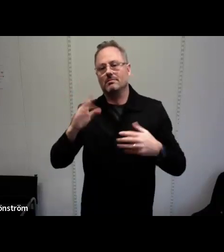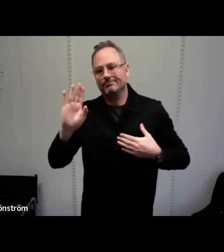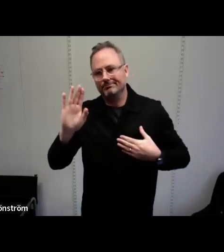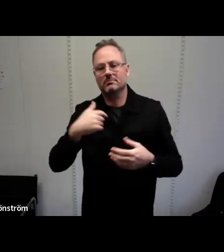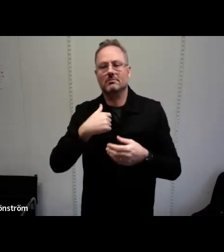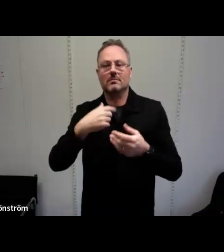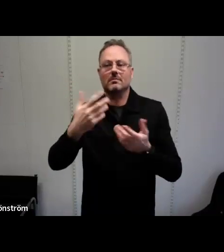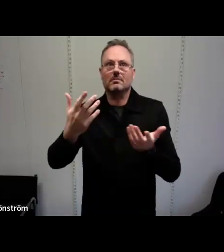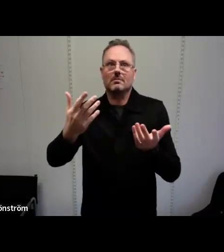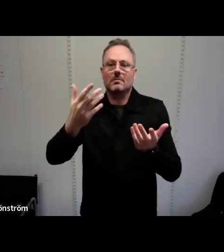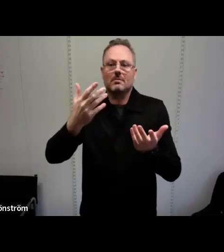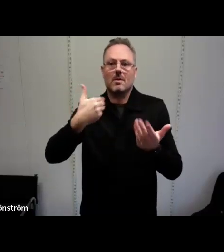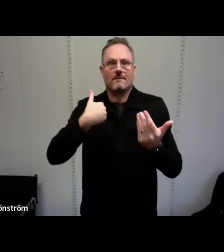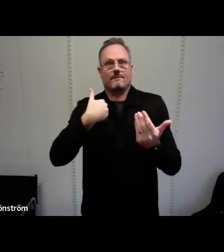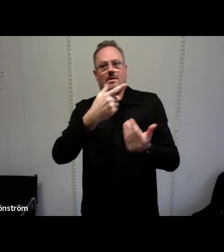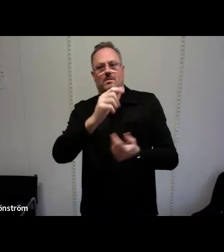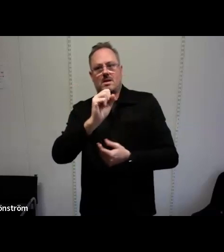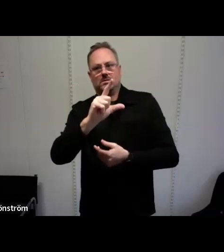I mean, I'm the first to admit